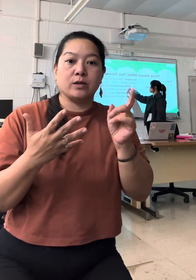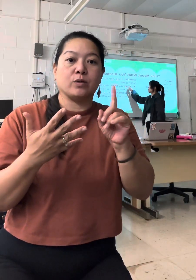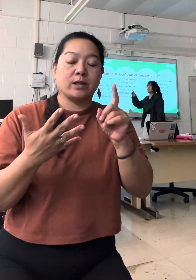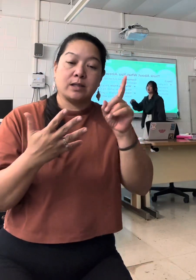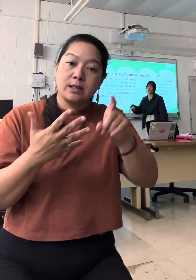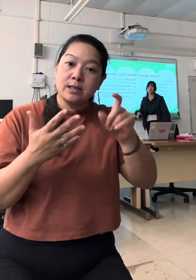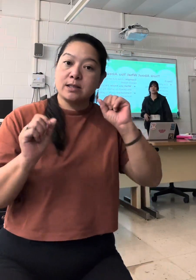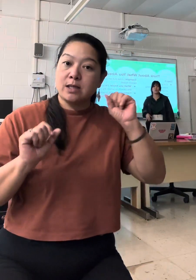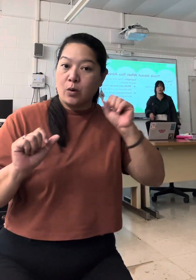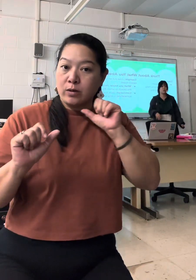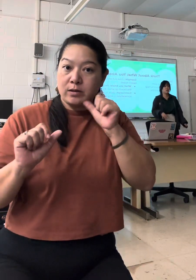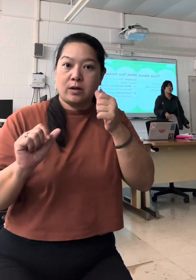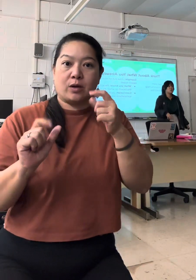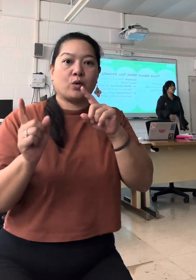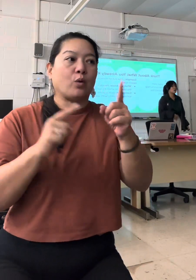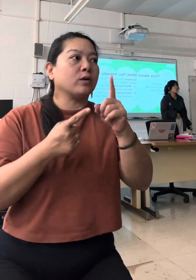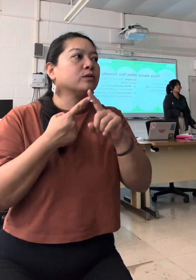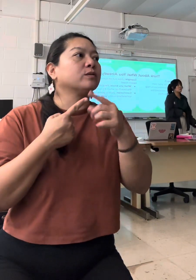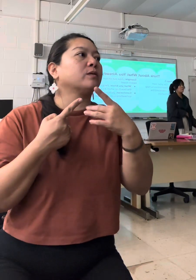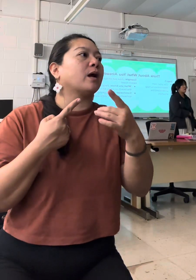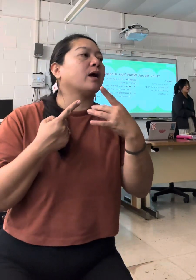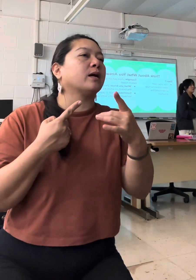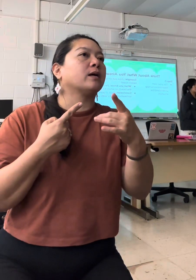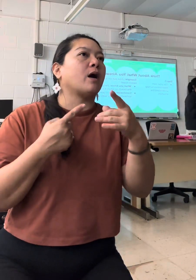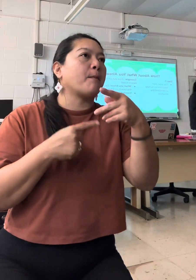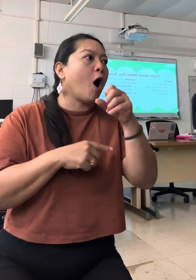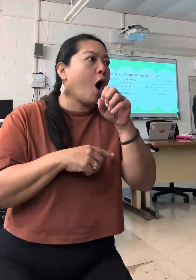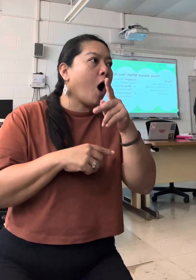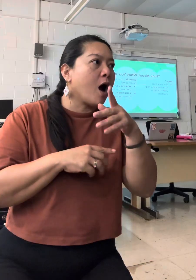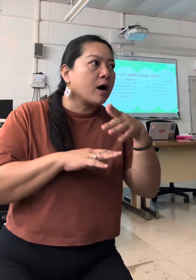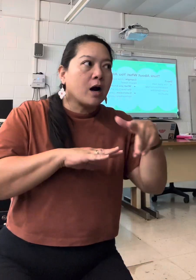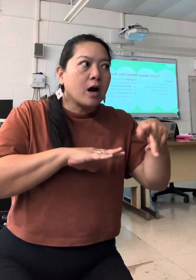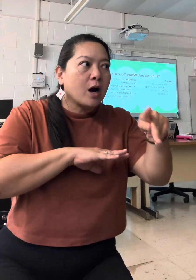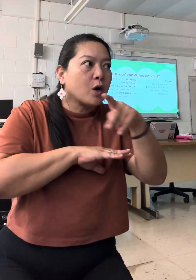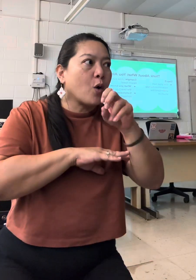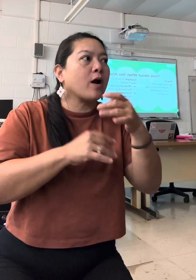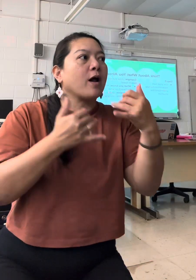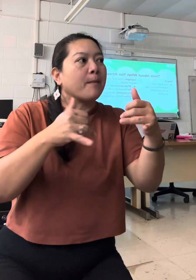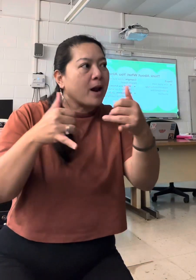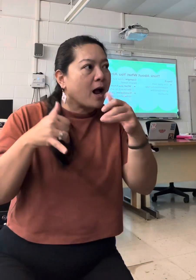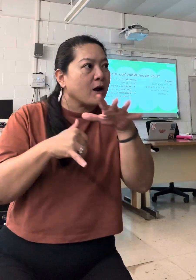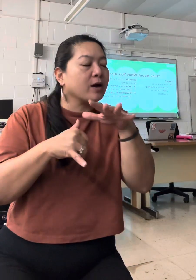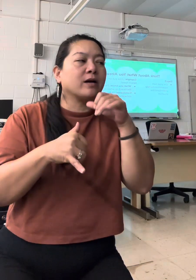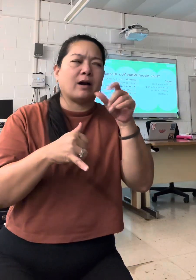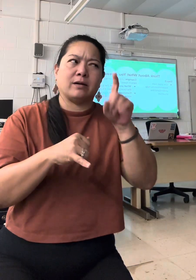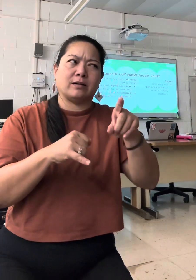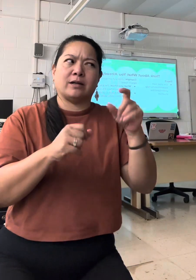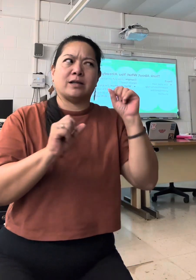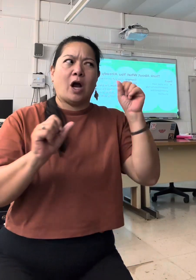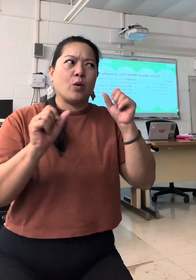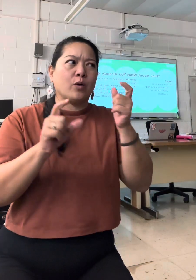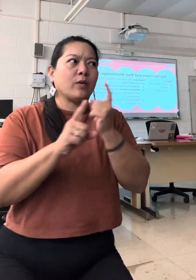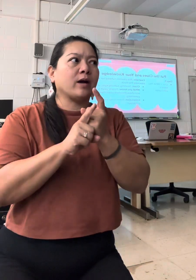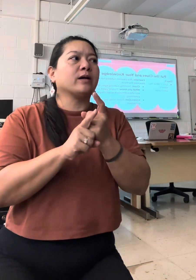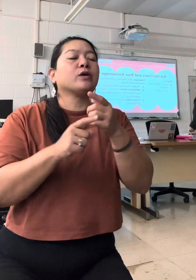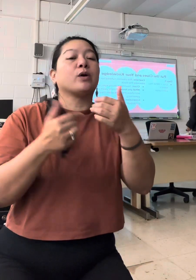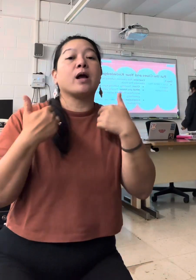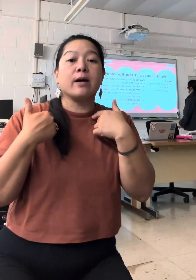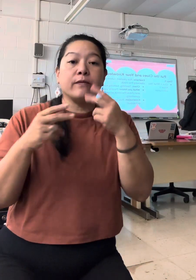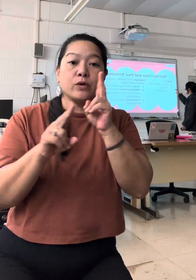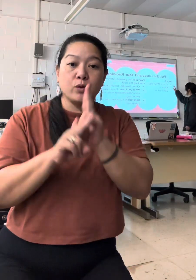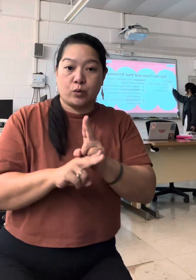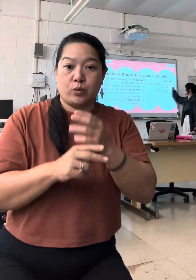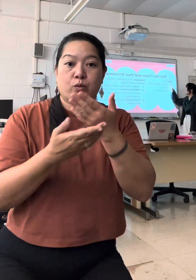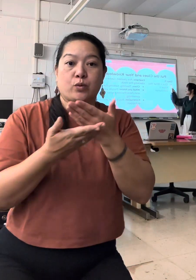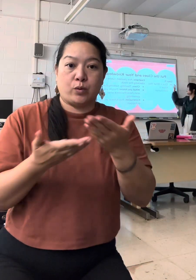a towel, right? He's not going to the park or the playground. He doesn't need a towel, right? At the playground, right? So you got to use those